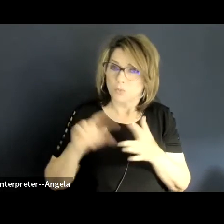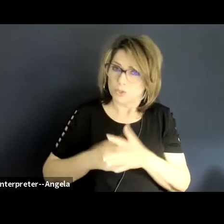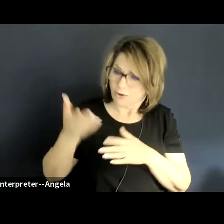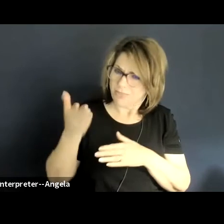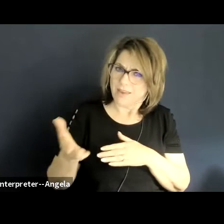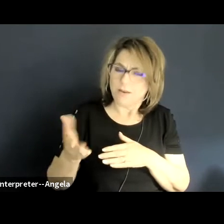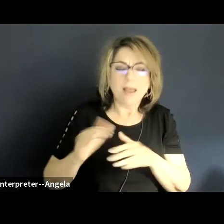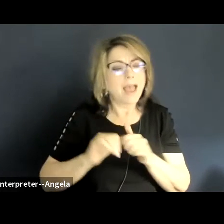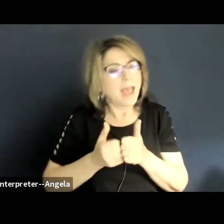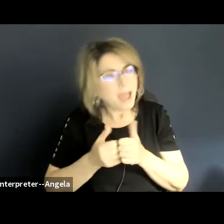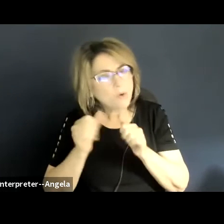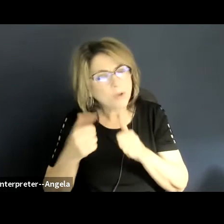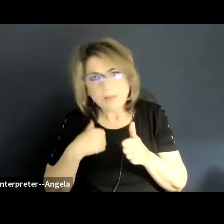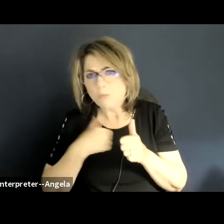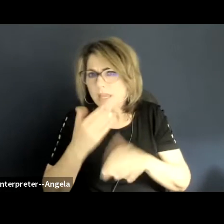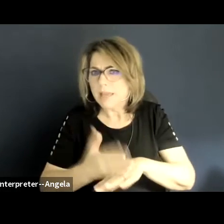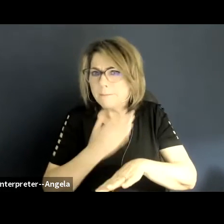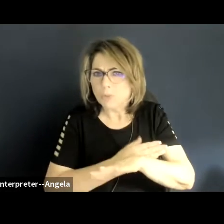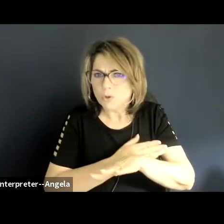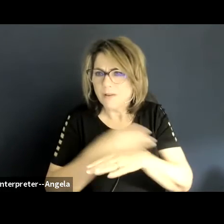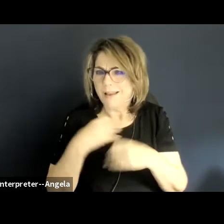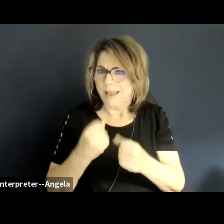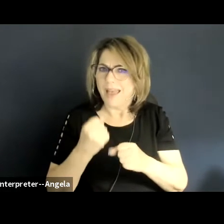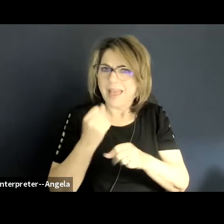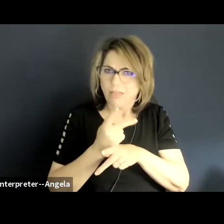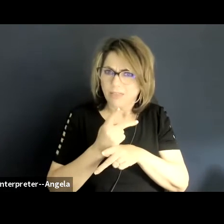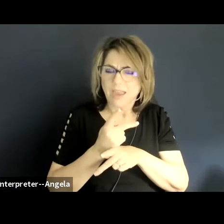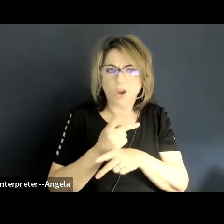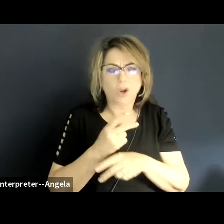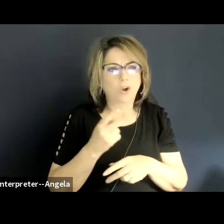And how can we improve healthcare,